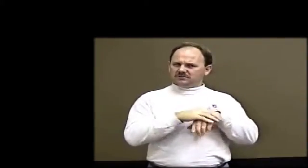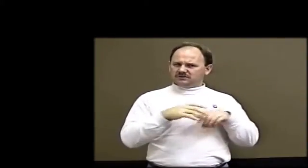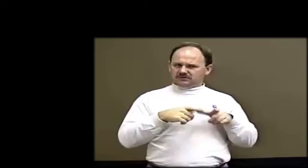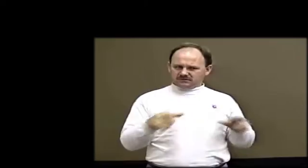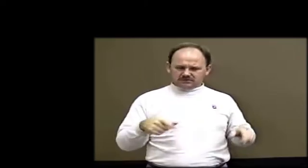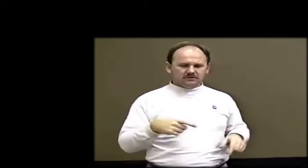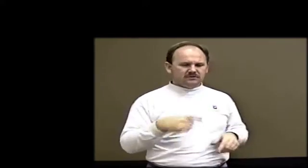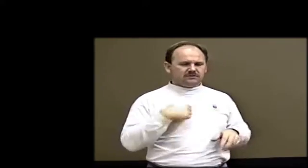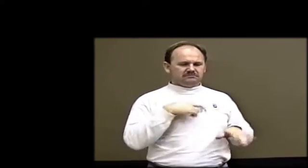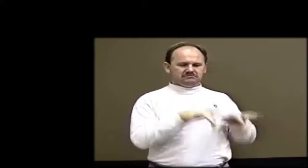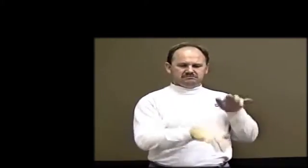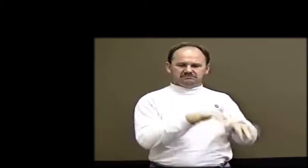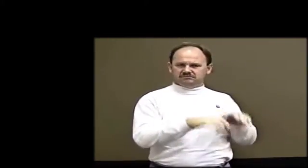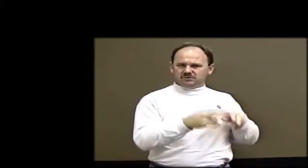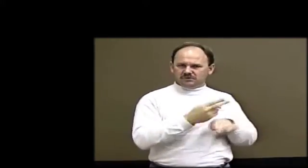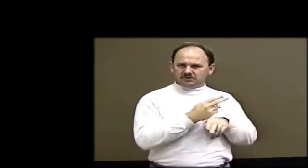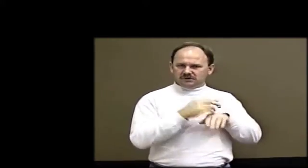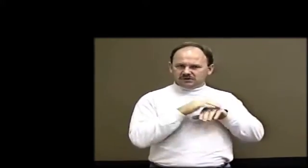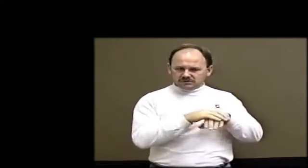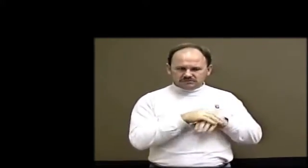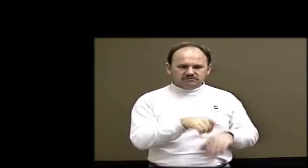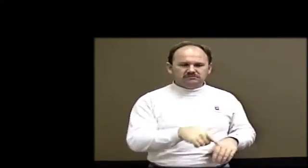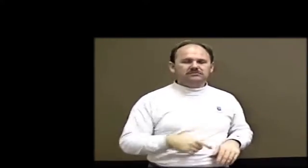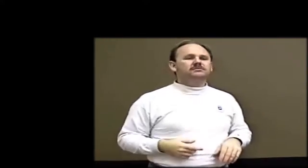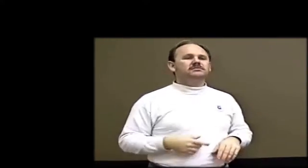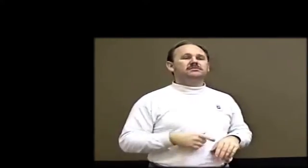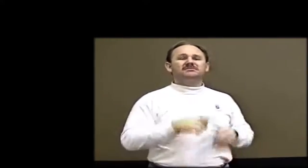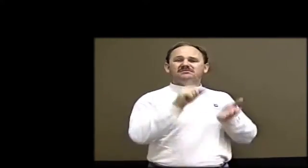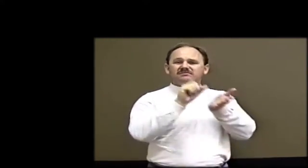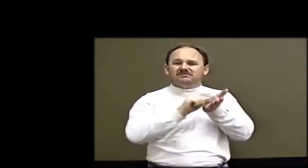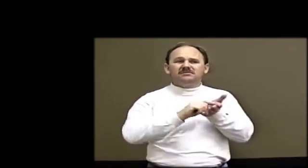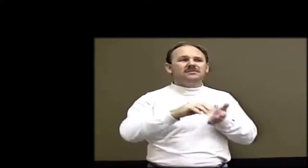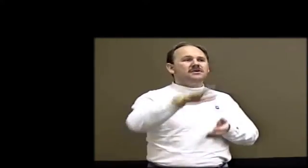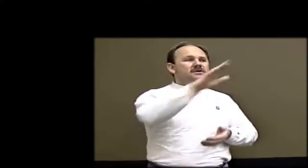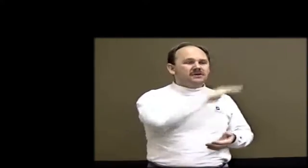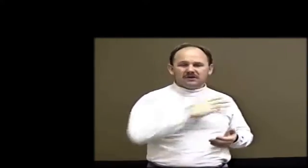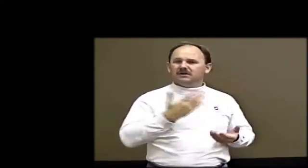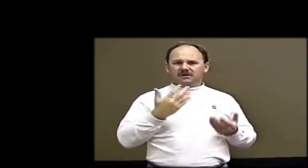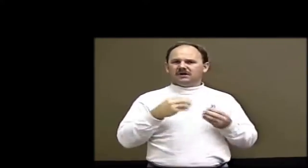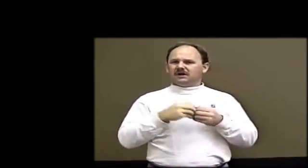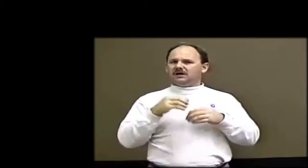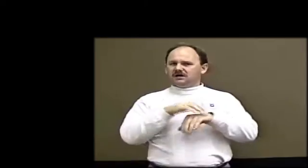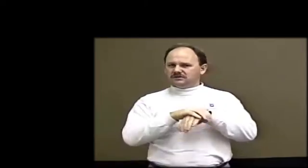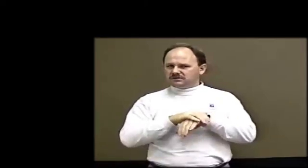Just like people all over read newspapers, which are in English, and they're able to read and write in English.